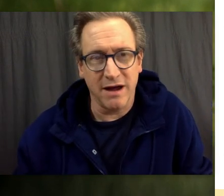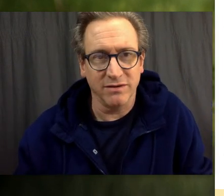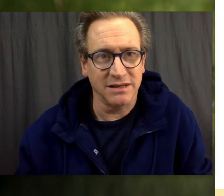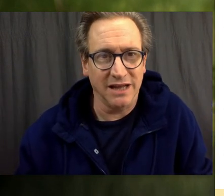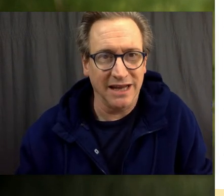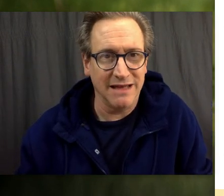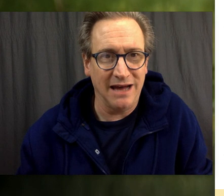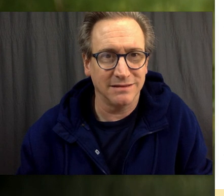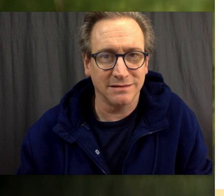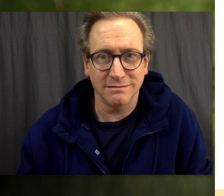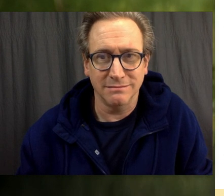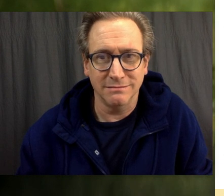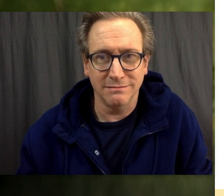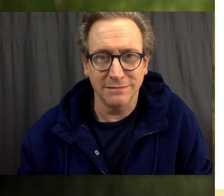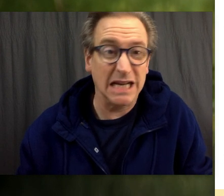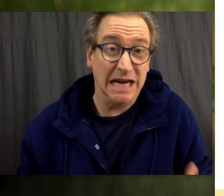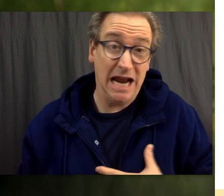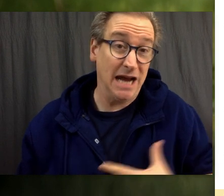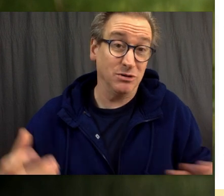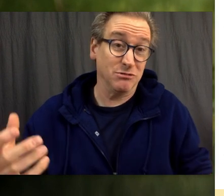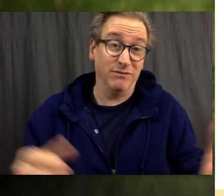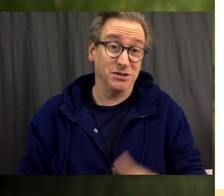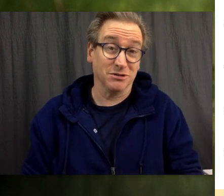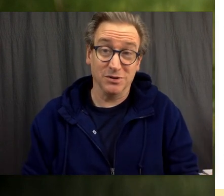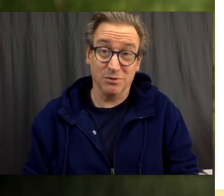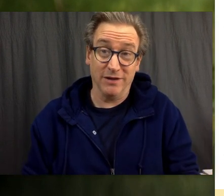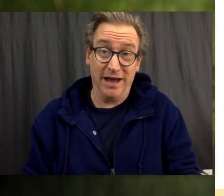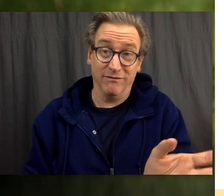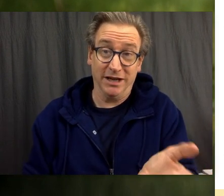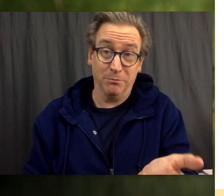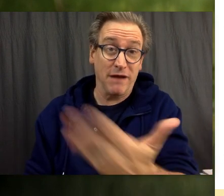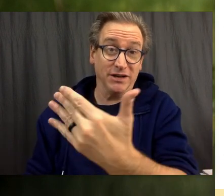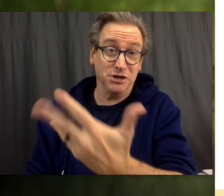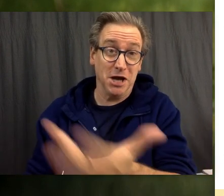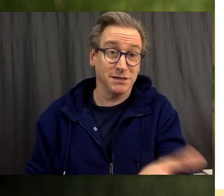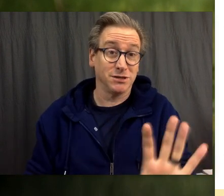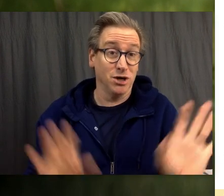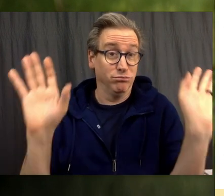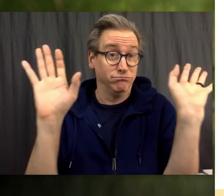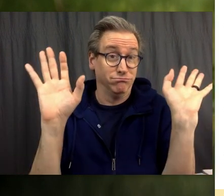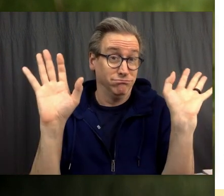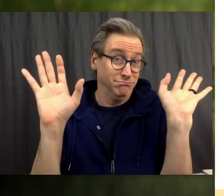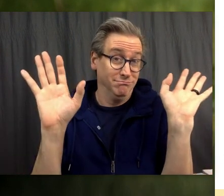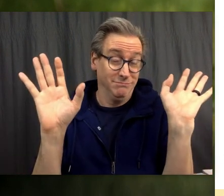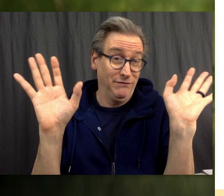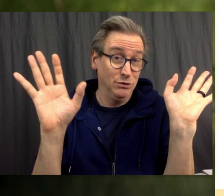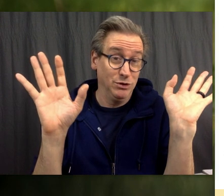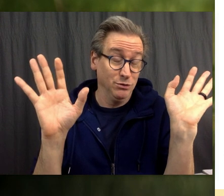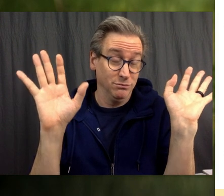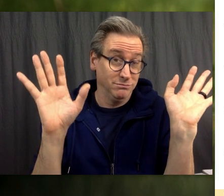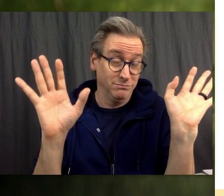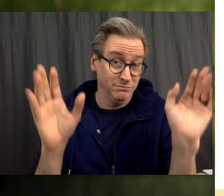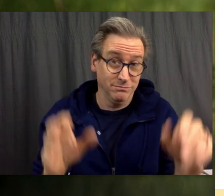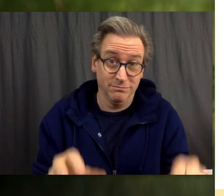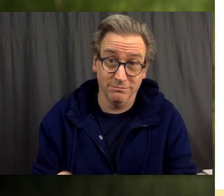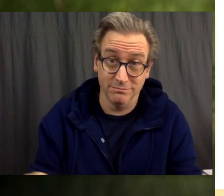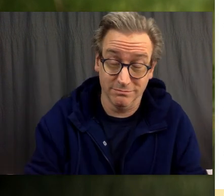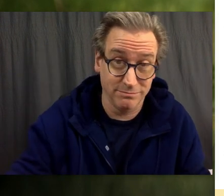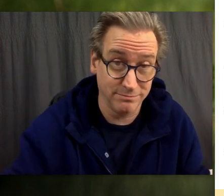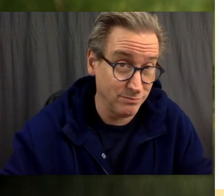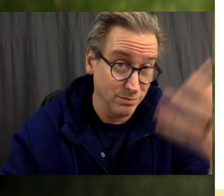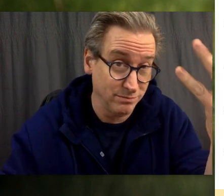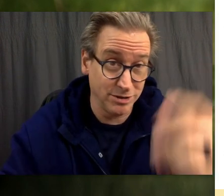who travels like that. Then again, I don't travel in circles where they have like private jets. So if you do,